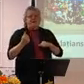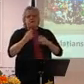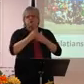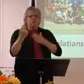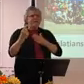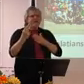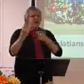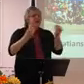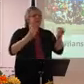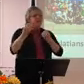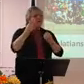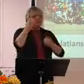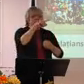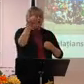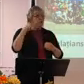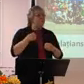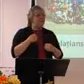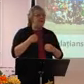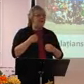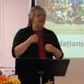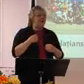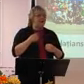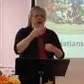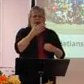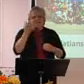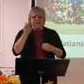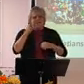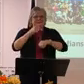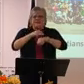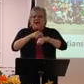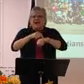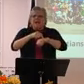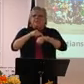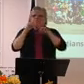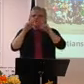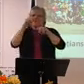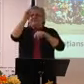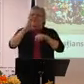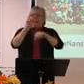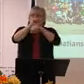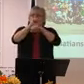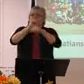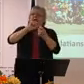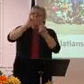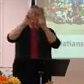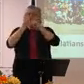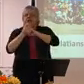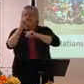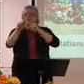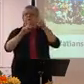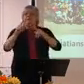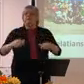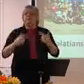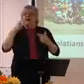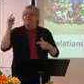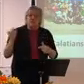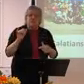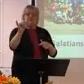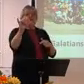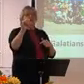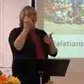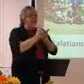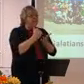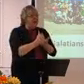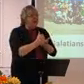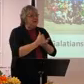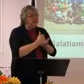week of ministry. This could be our finest hour to see God work and change people's lives for eternity. Amen?